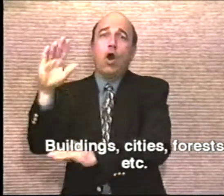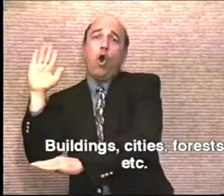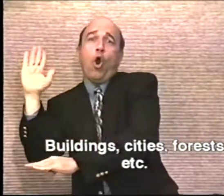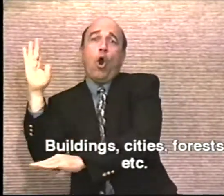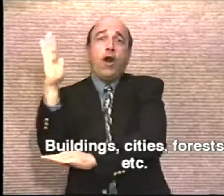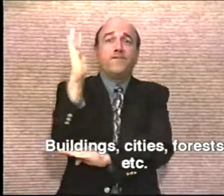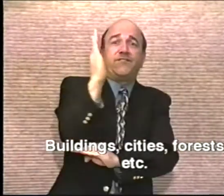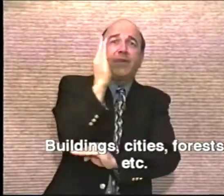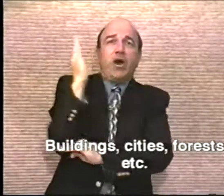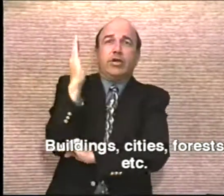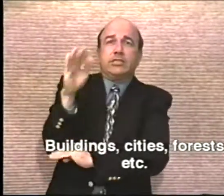or bird.